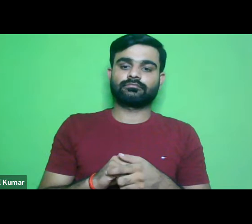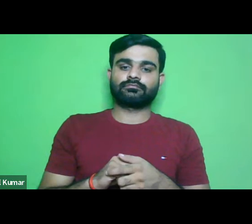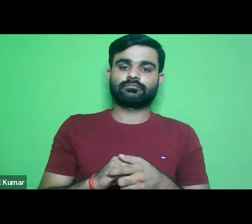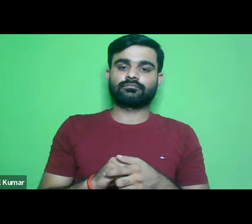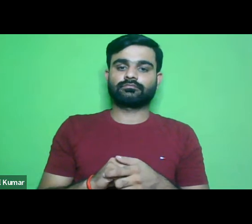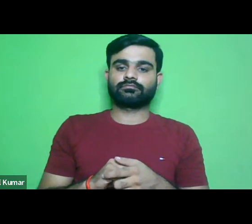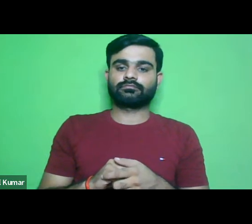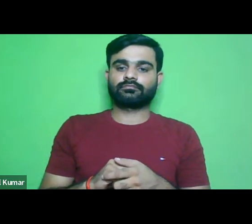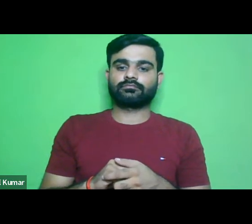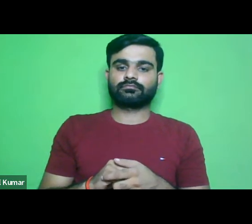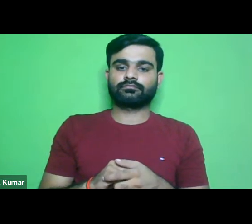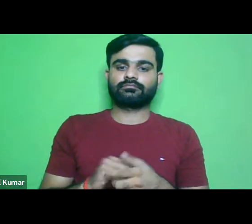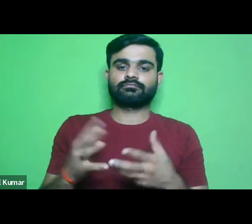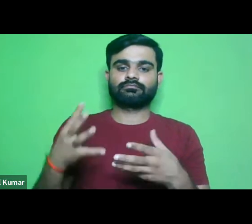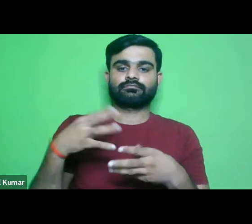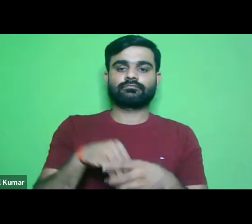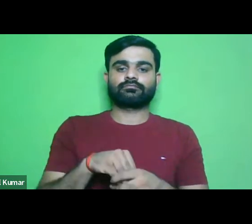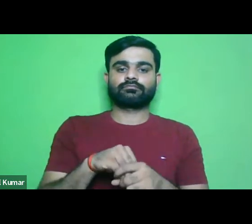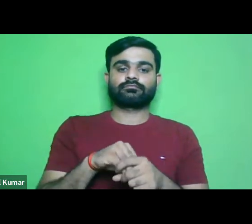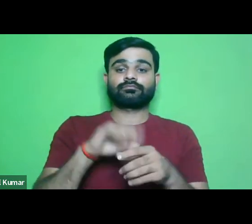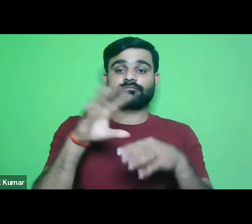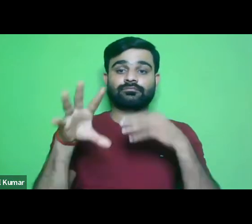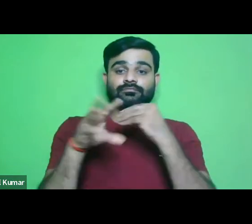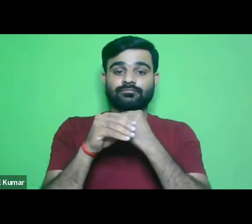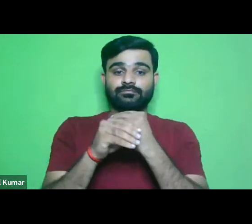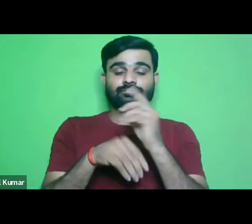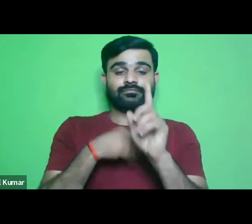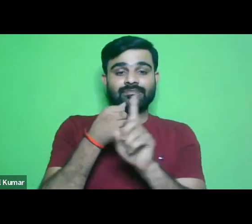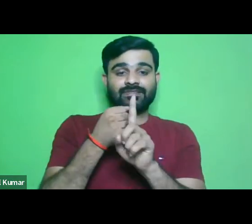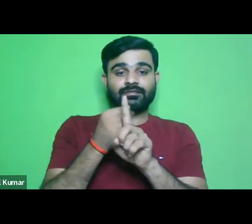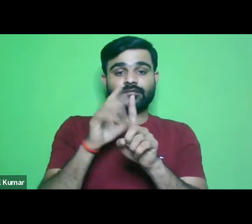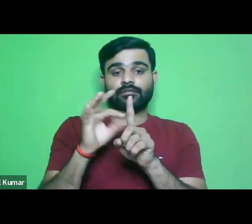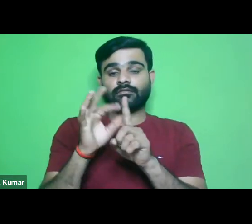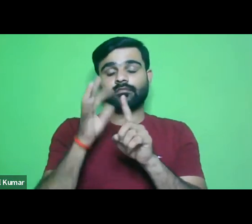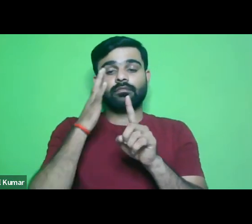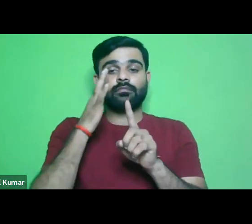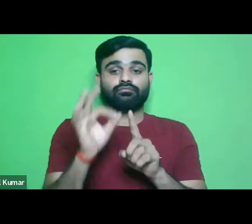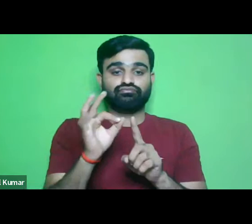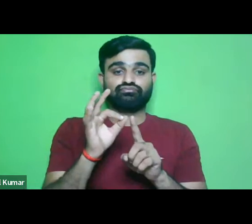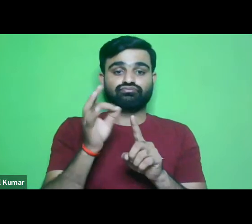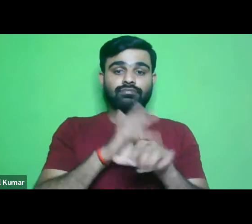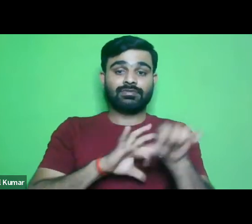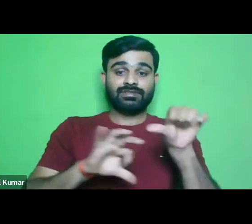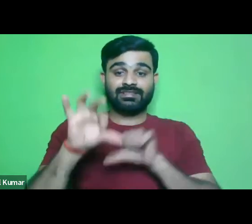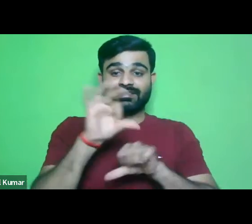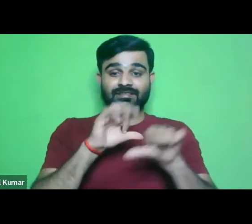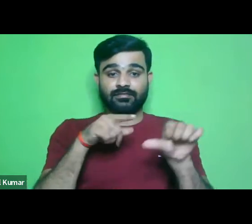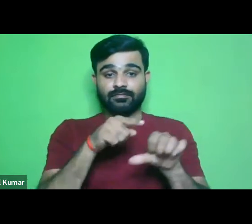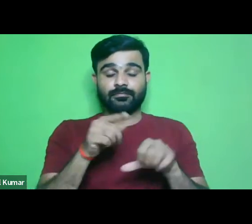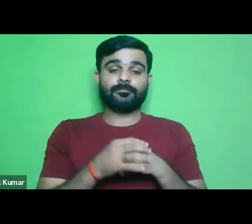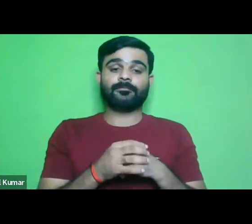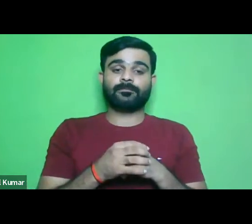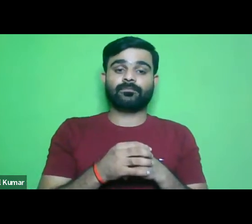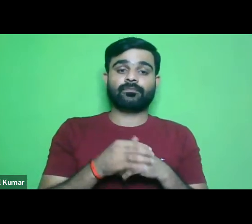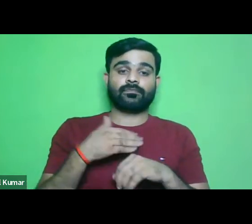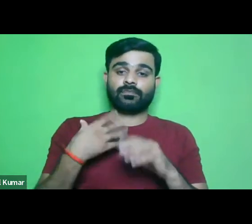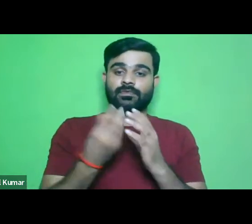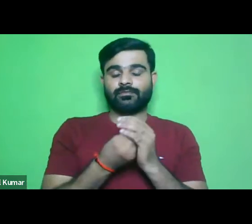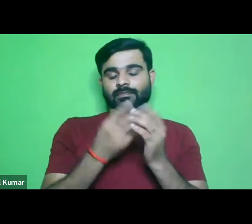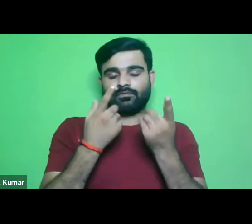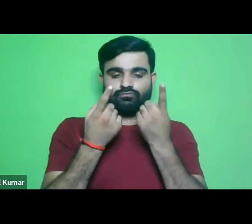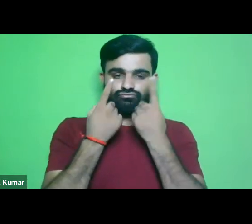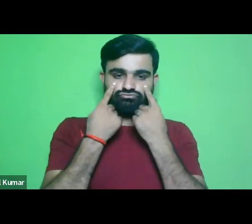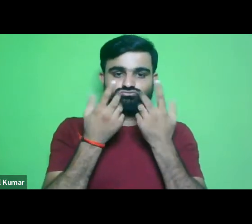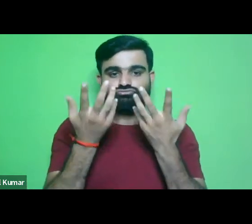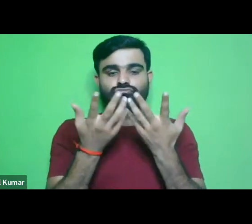are going to come in force. So that adequacy question, I think, then becomes very important in the sense that we essentially end